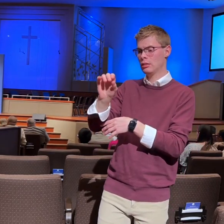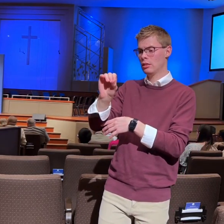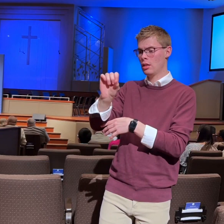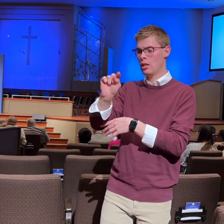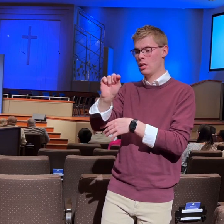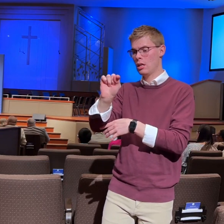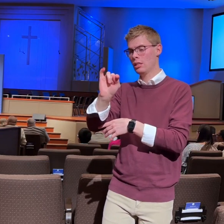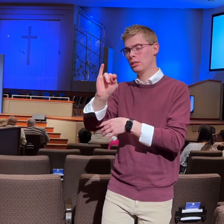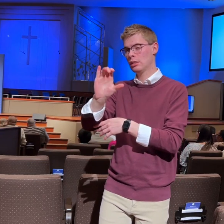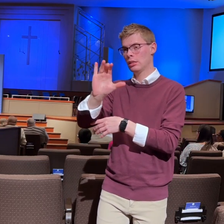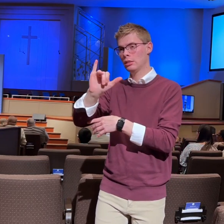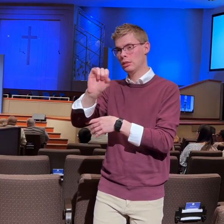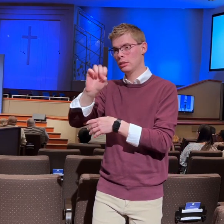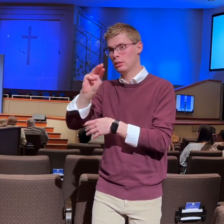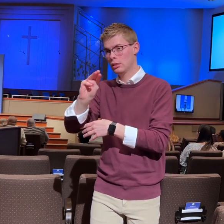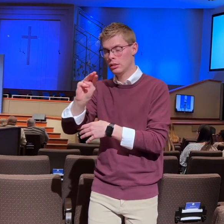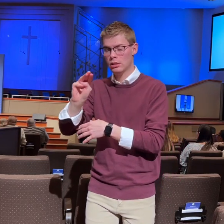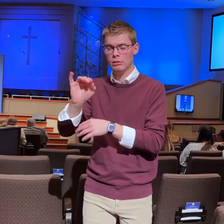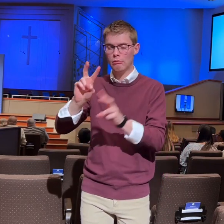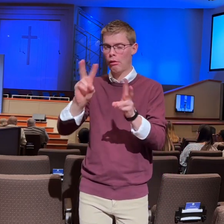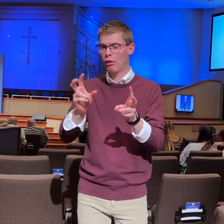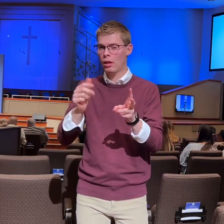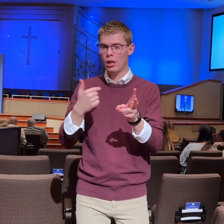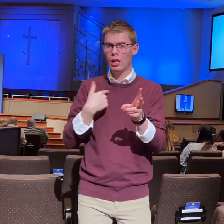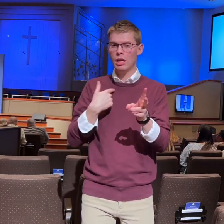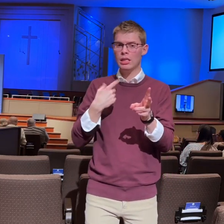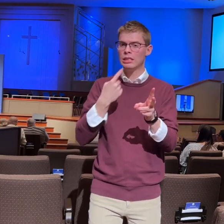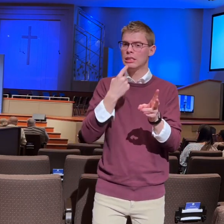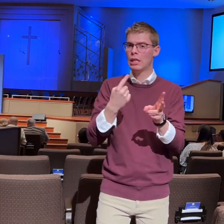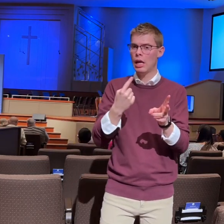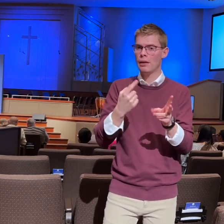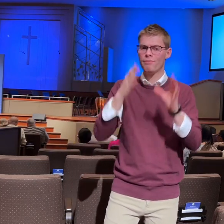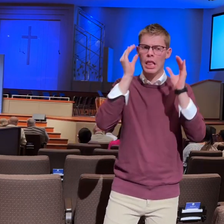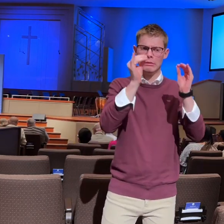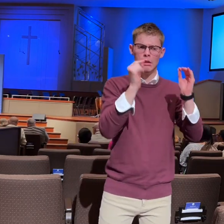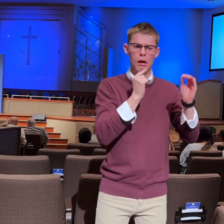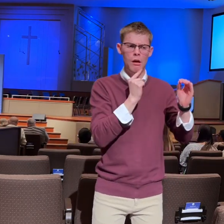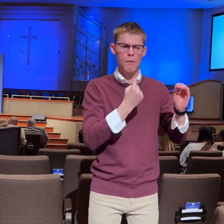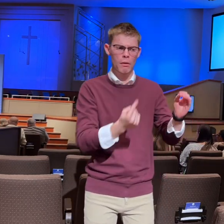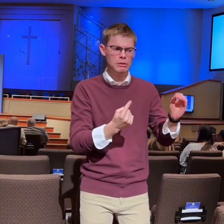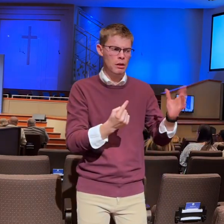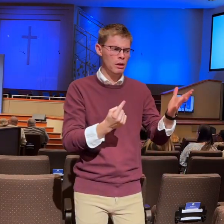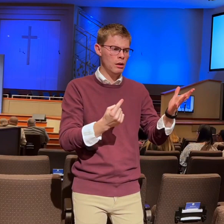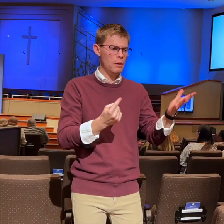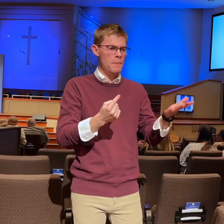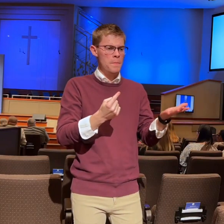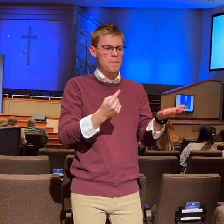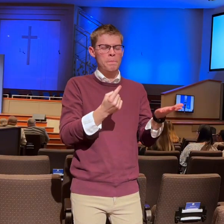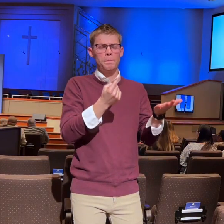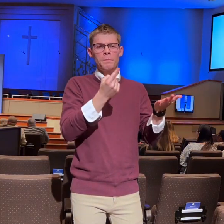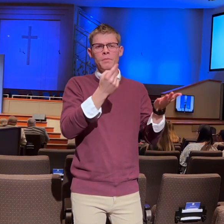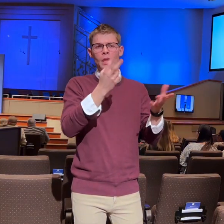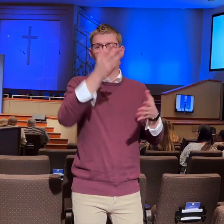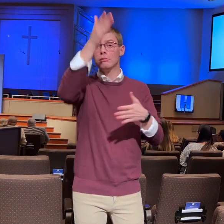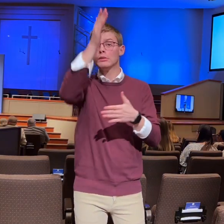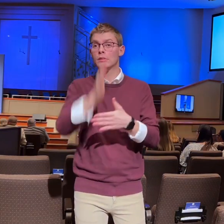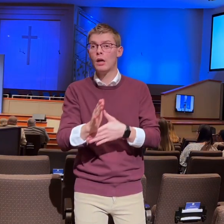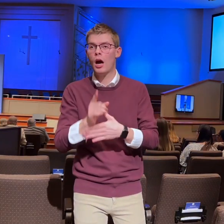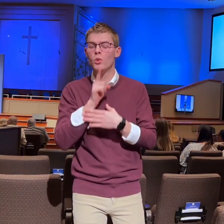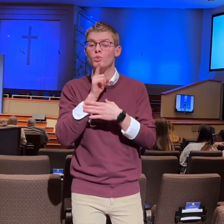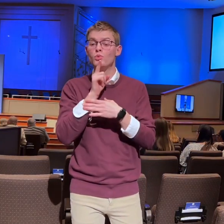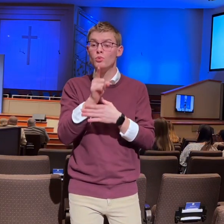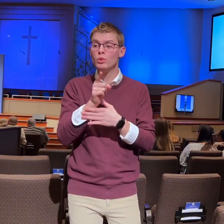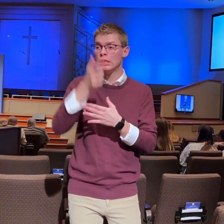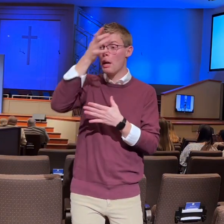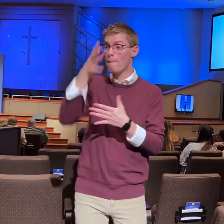Jesus appeared ordered to be a man, but that God really could not manifest